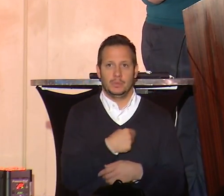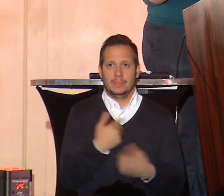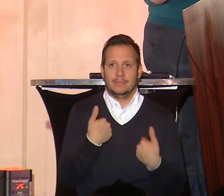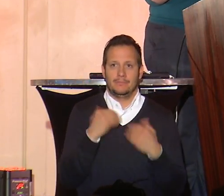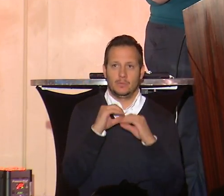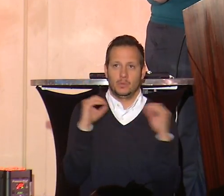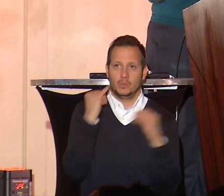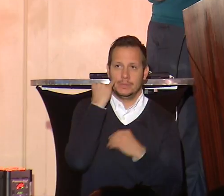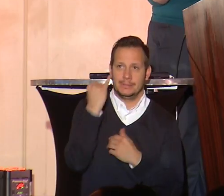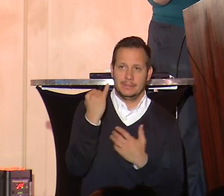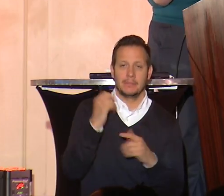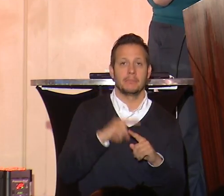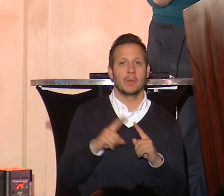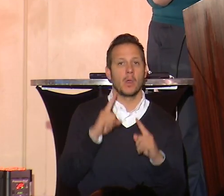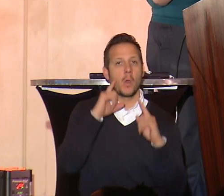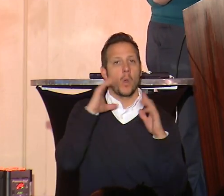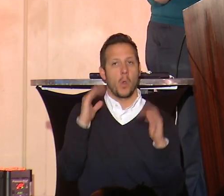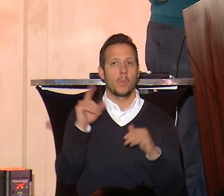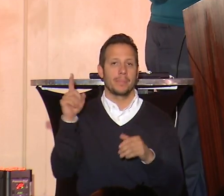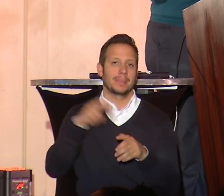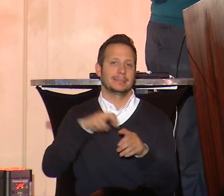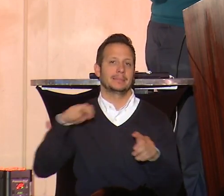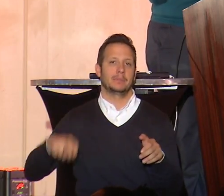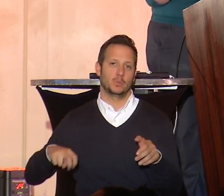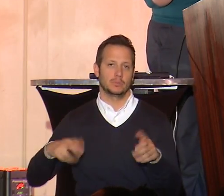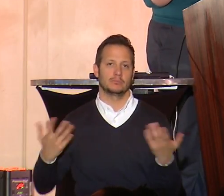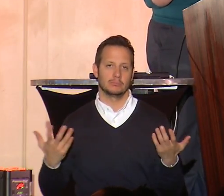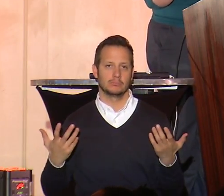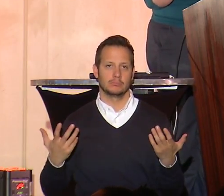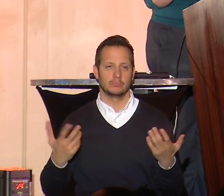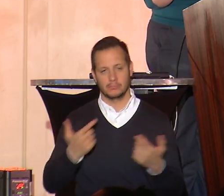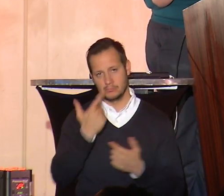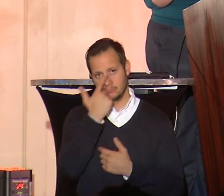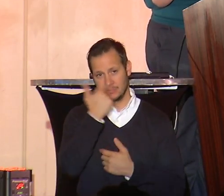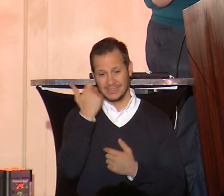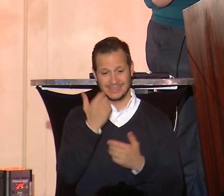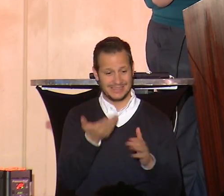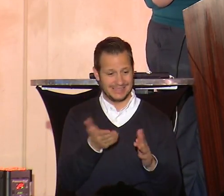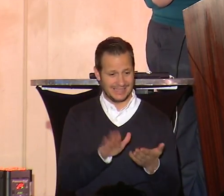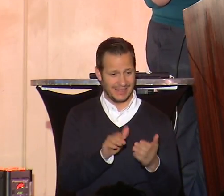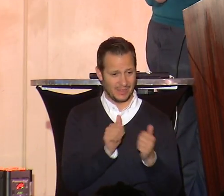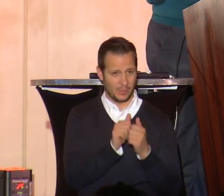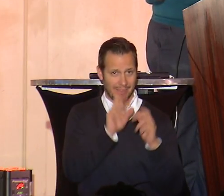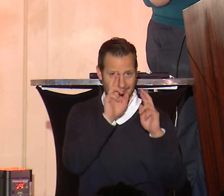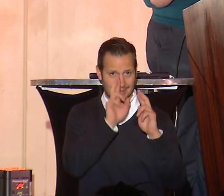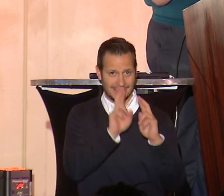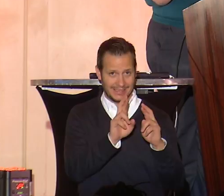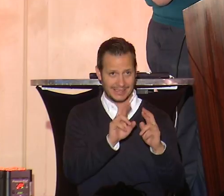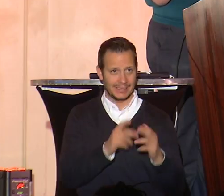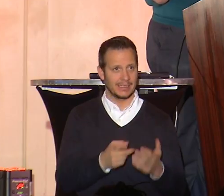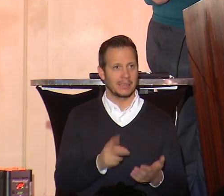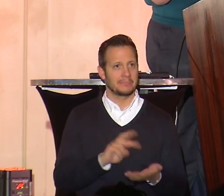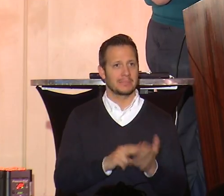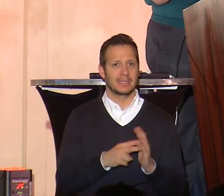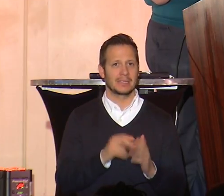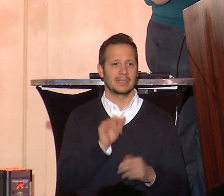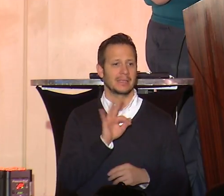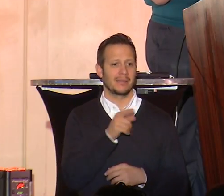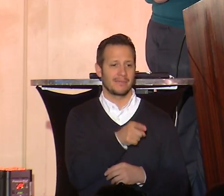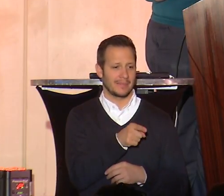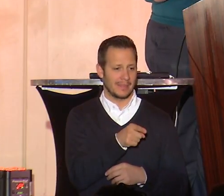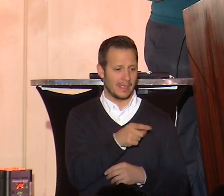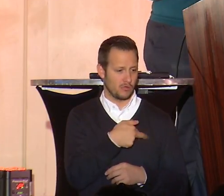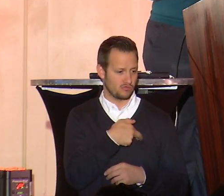do hope that they step out. Because if the way the Death with Dignity Act is written is, if they don't want to use it because of their